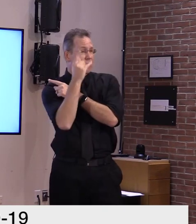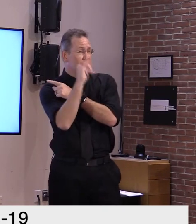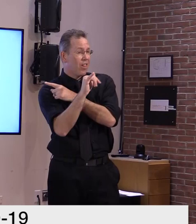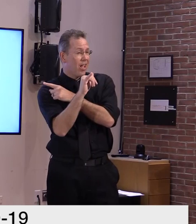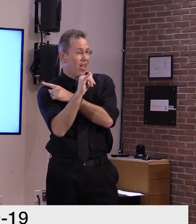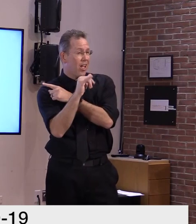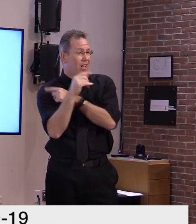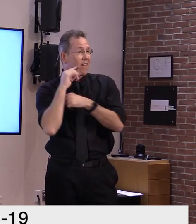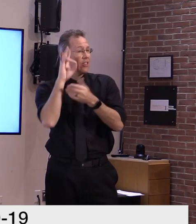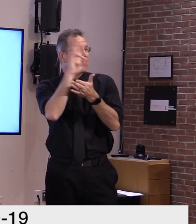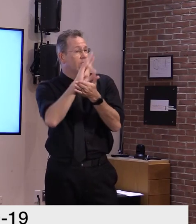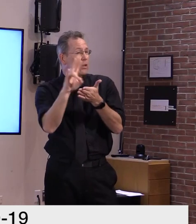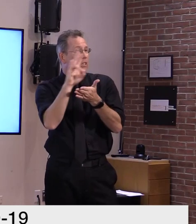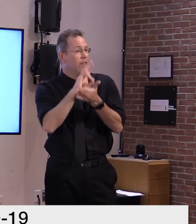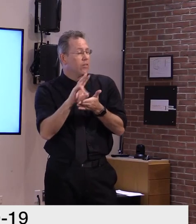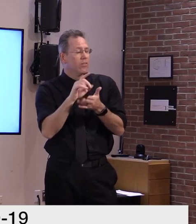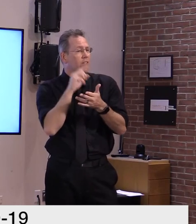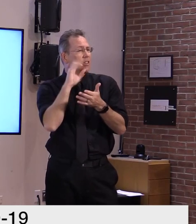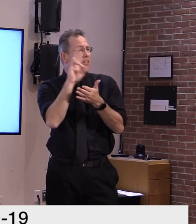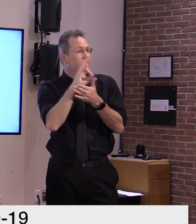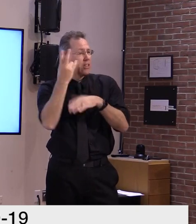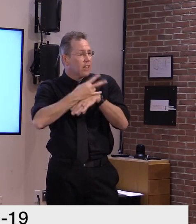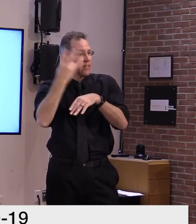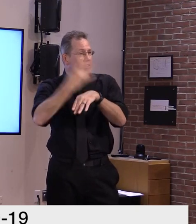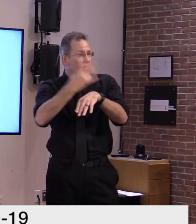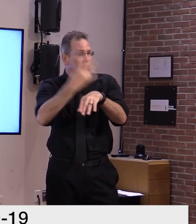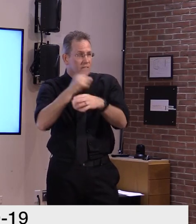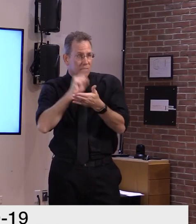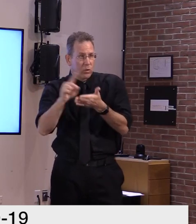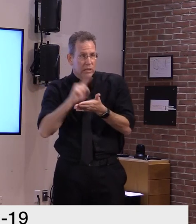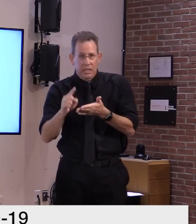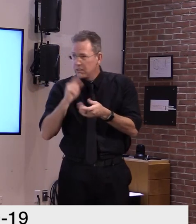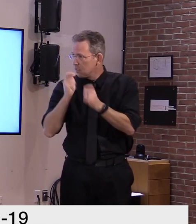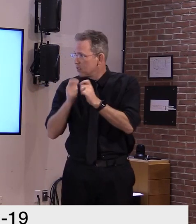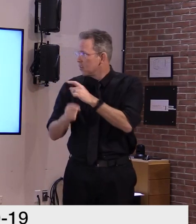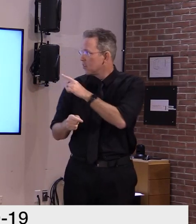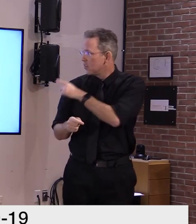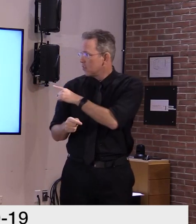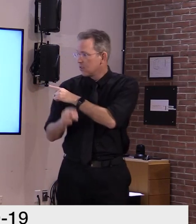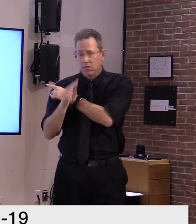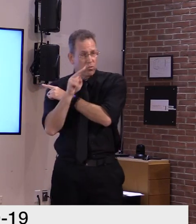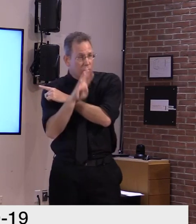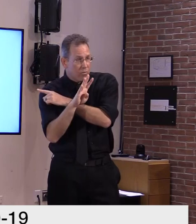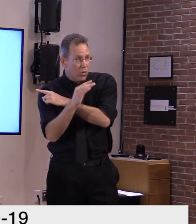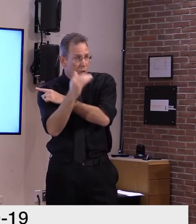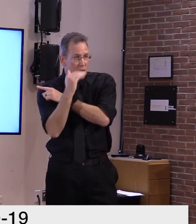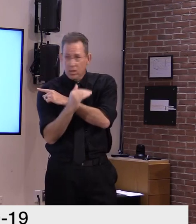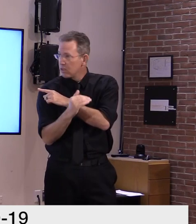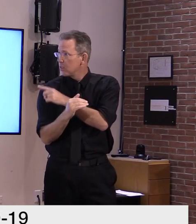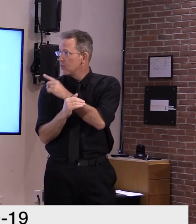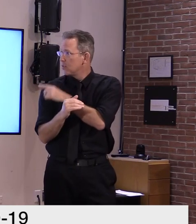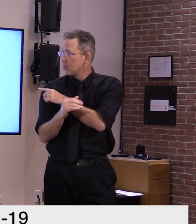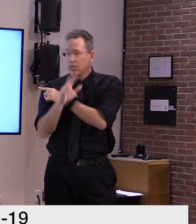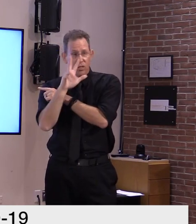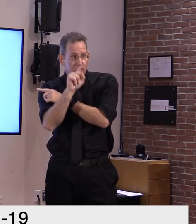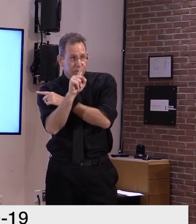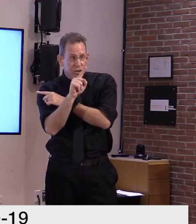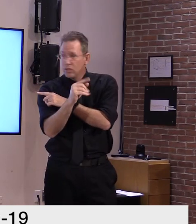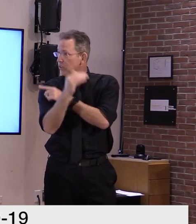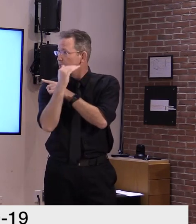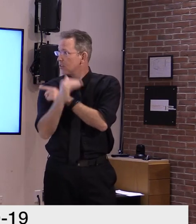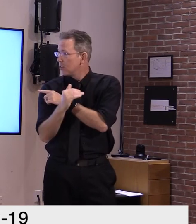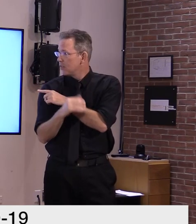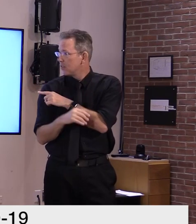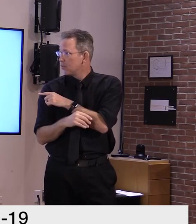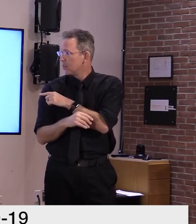obviously impacting our travel map. This is something that will be or is available on our website as well for anyone that's interested in